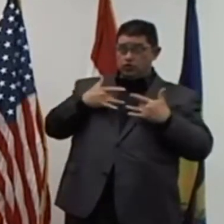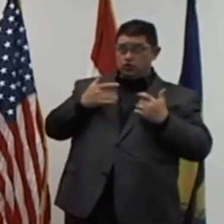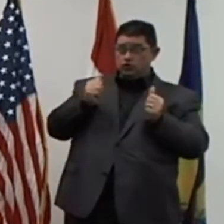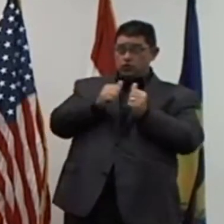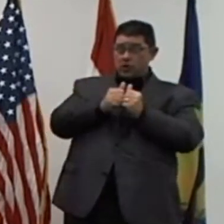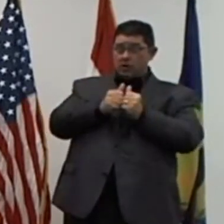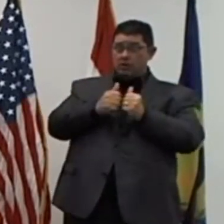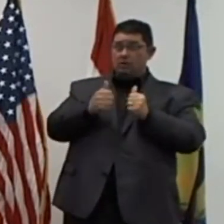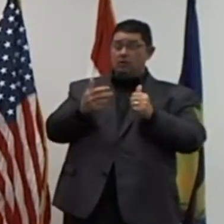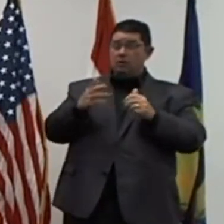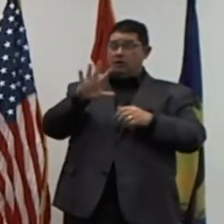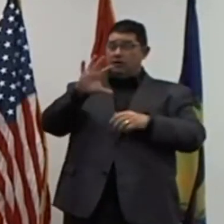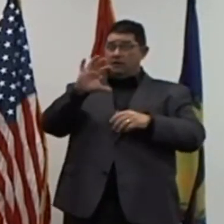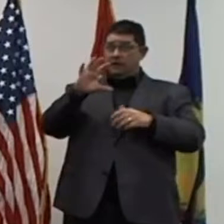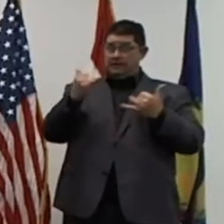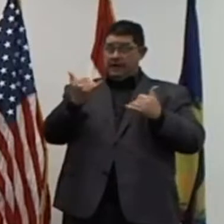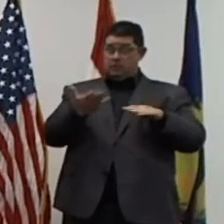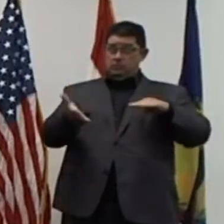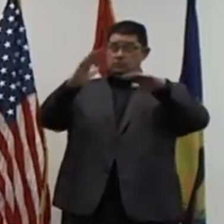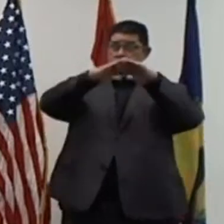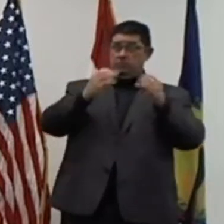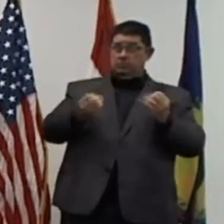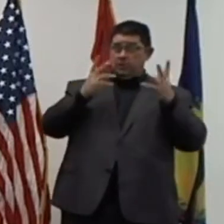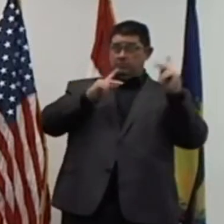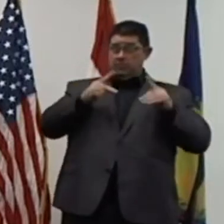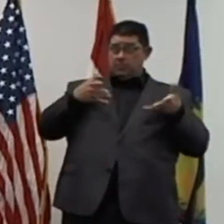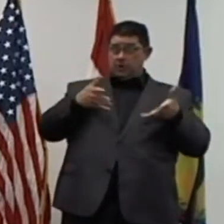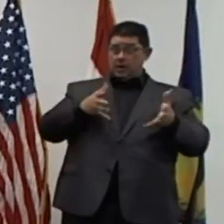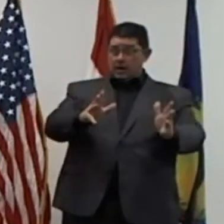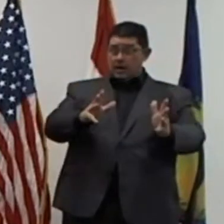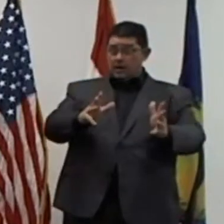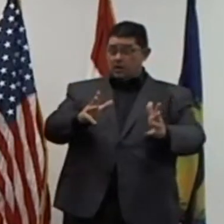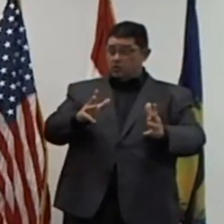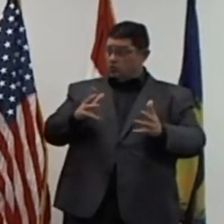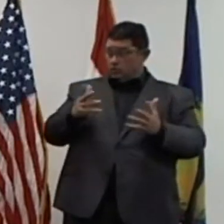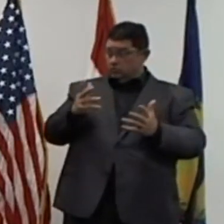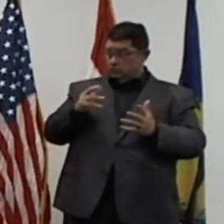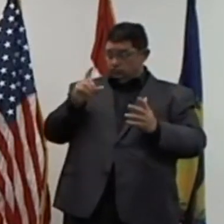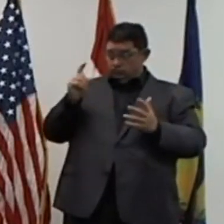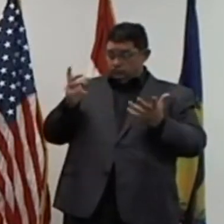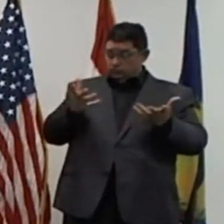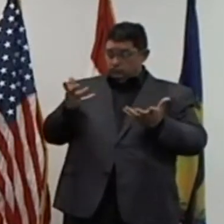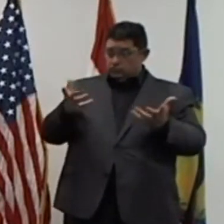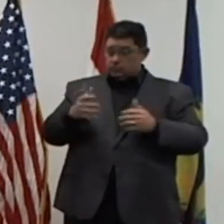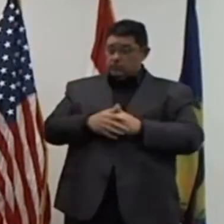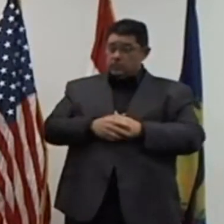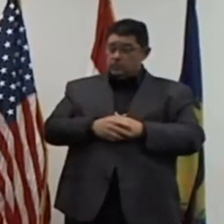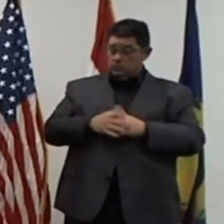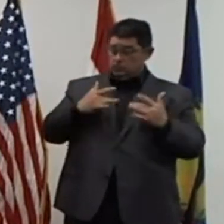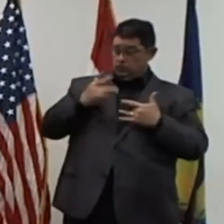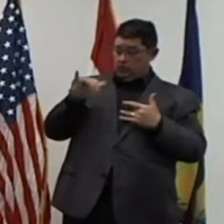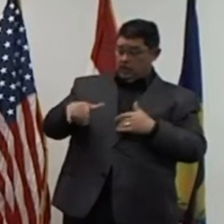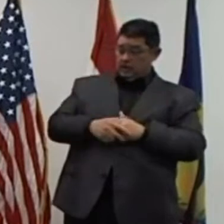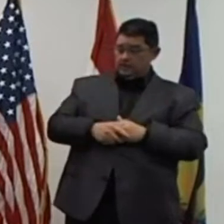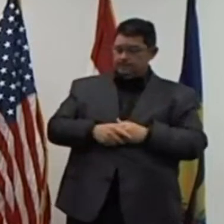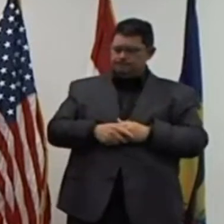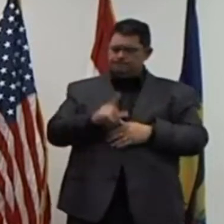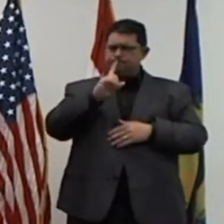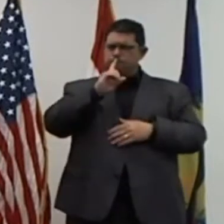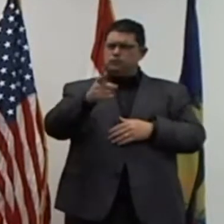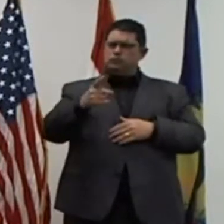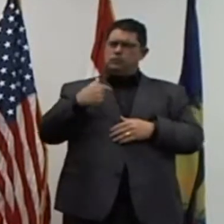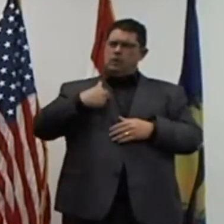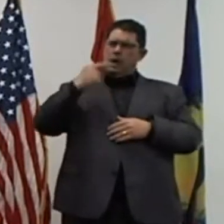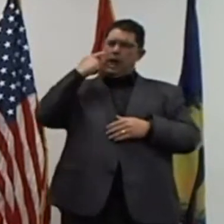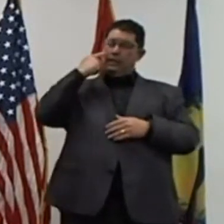going up, loosening some of those restrictions, we could see more of that? Well, sure. I think it's important